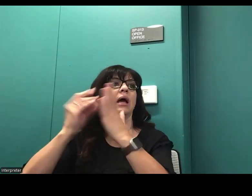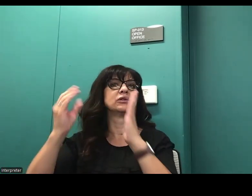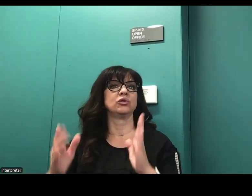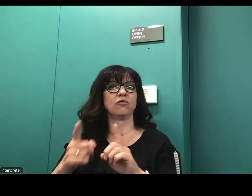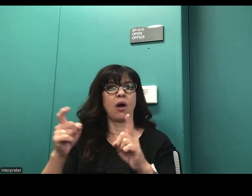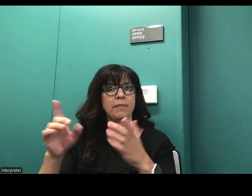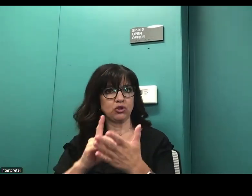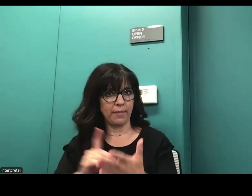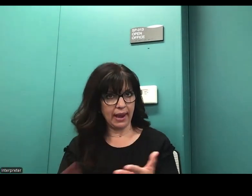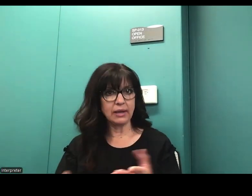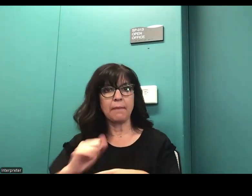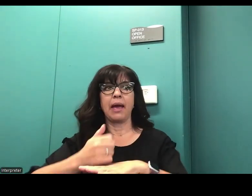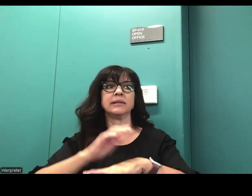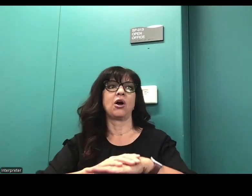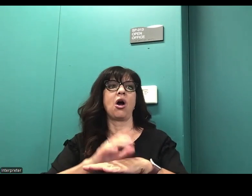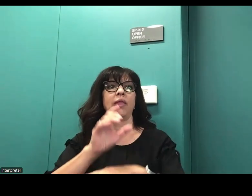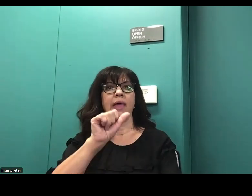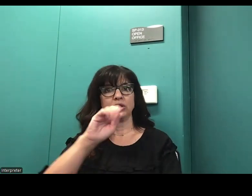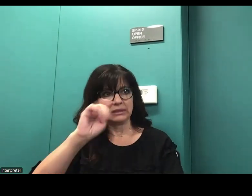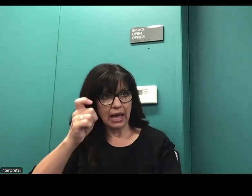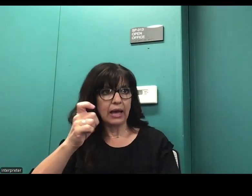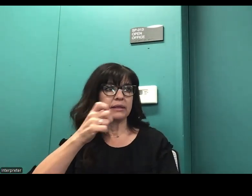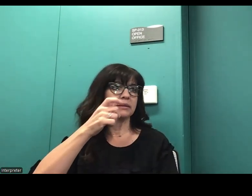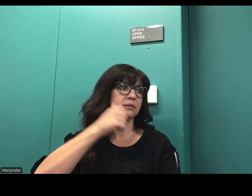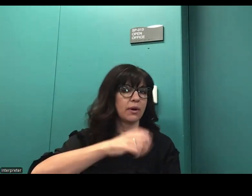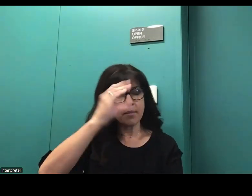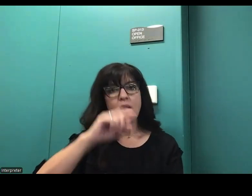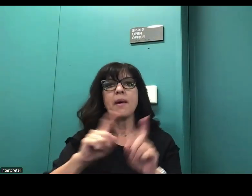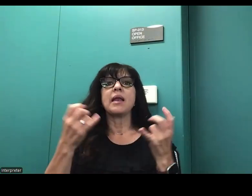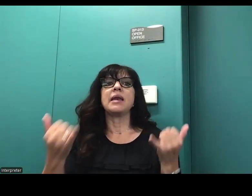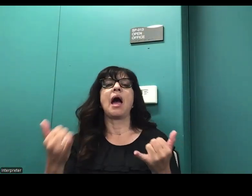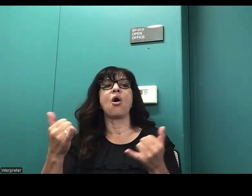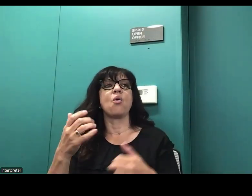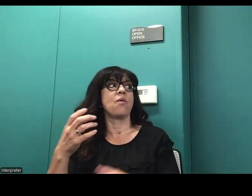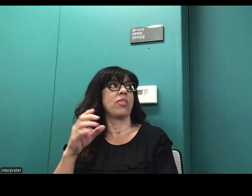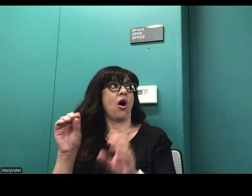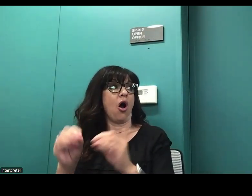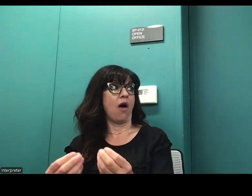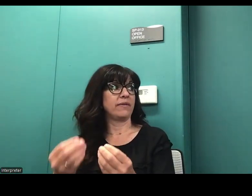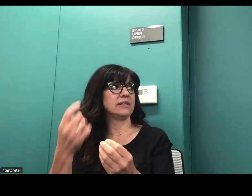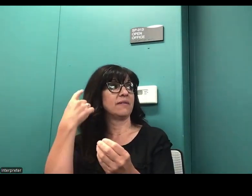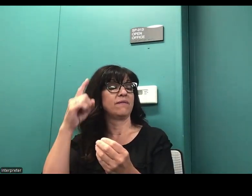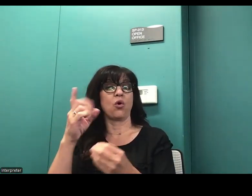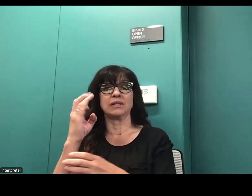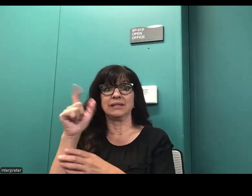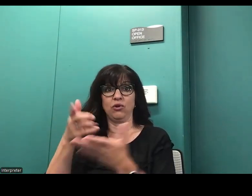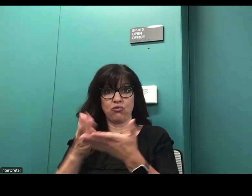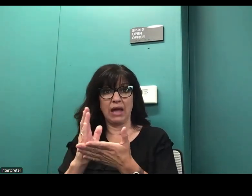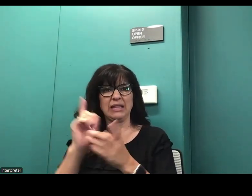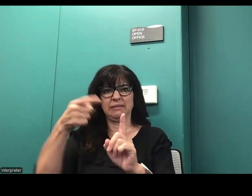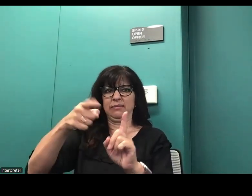from discrimination based on sex. And right now, the Office for Civil Rights interprets this particular